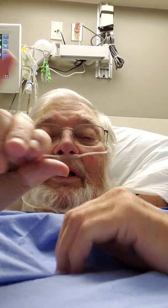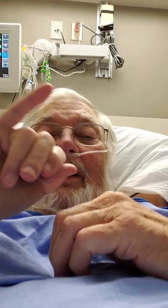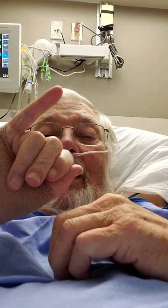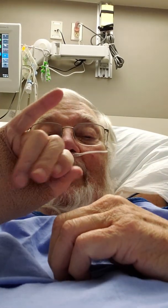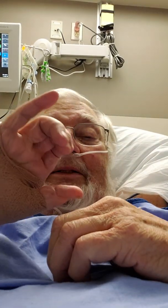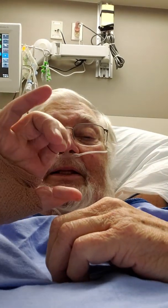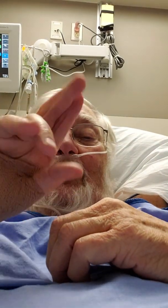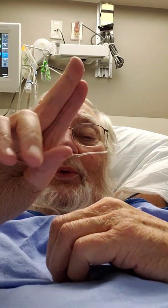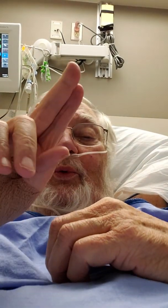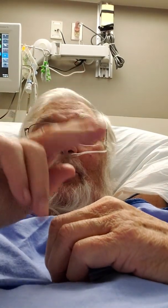I see you